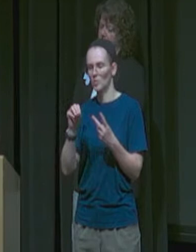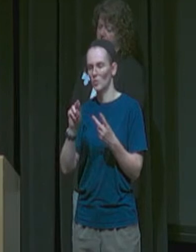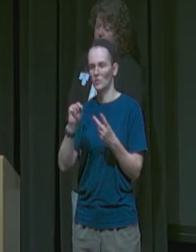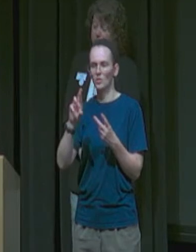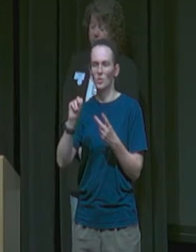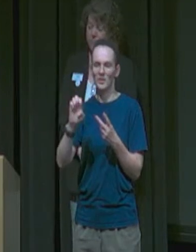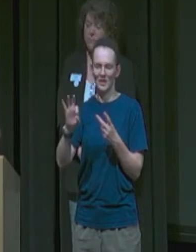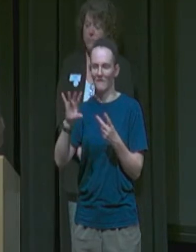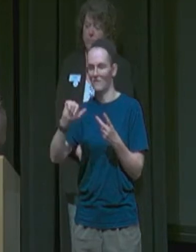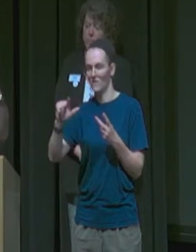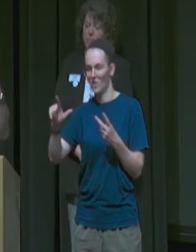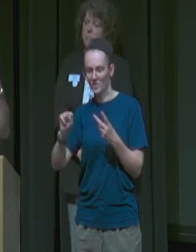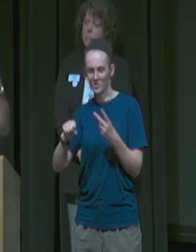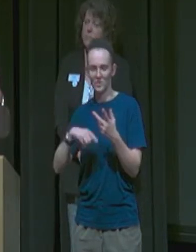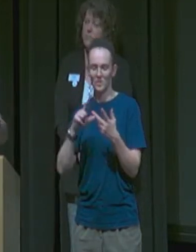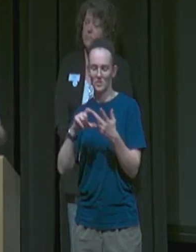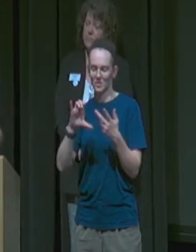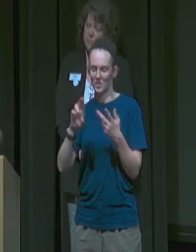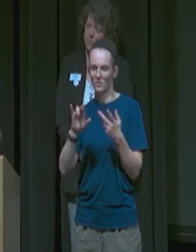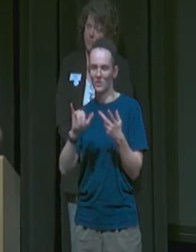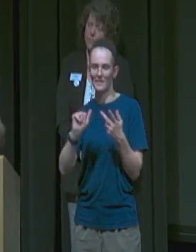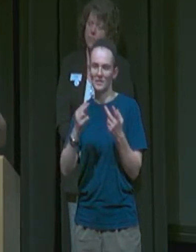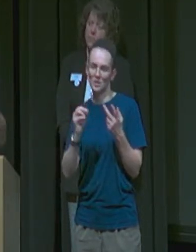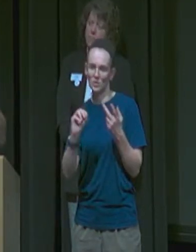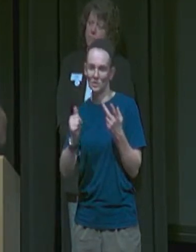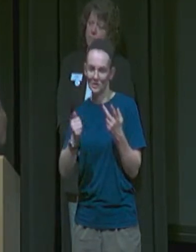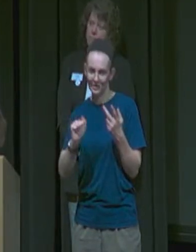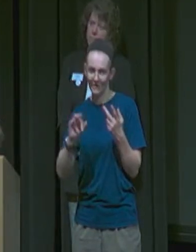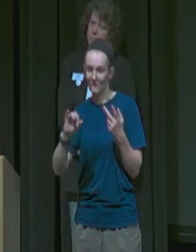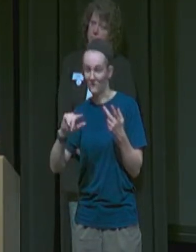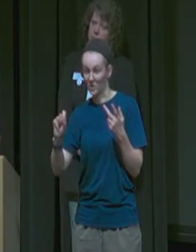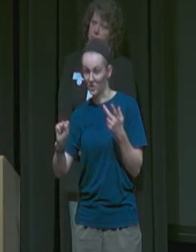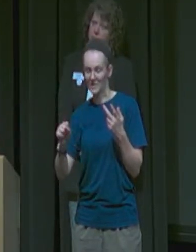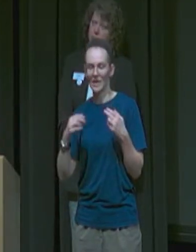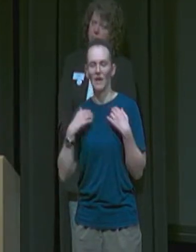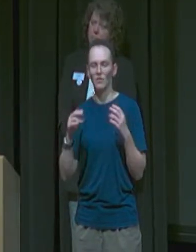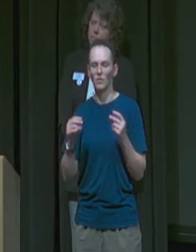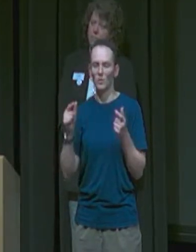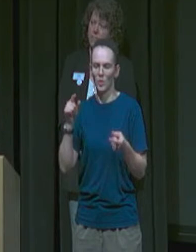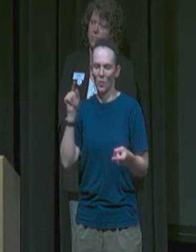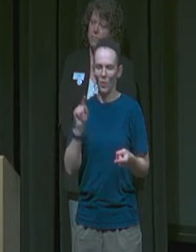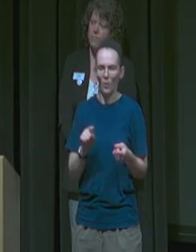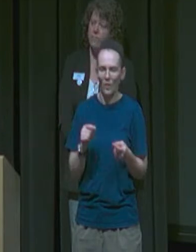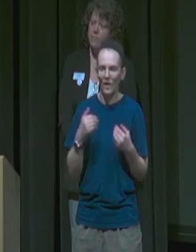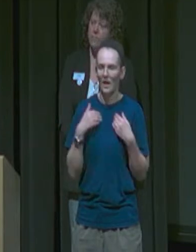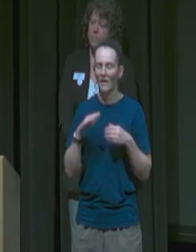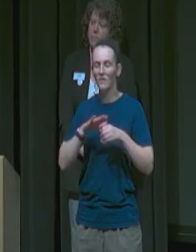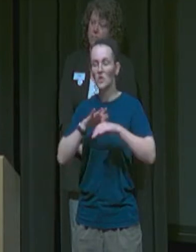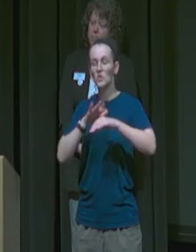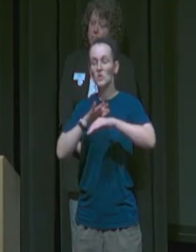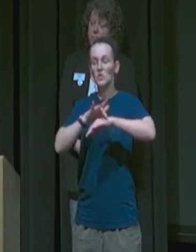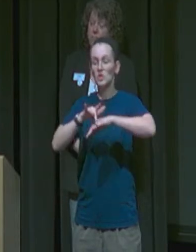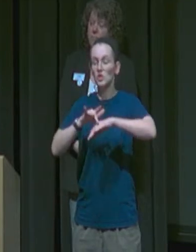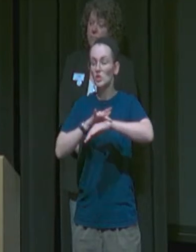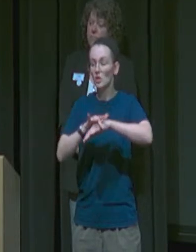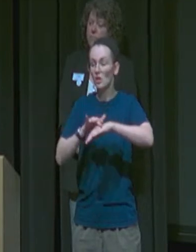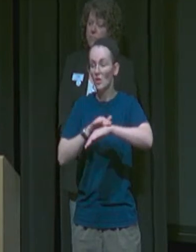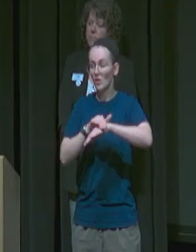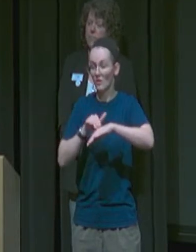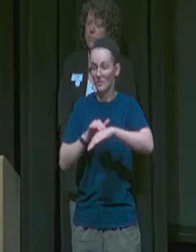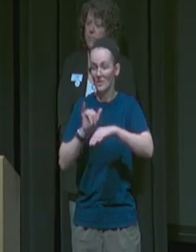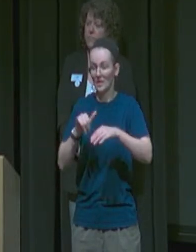Falls, there is this immediate drawdown. There is that surface layer of organic material that's in